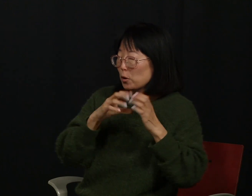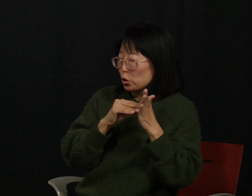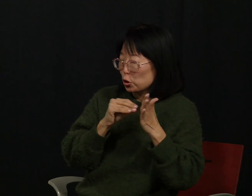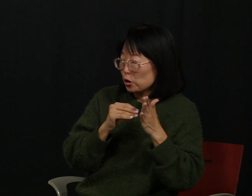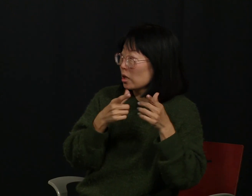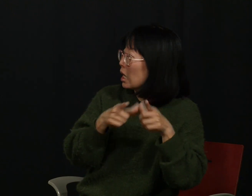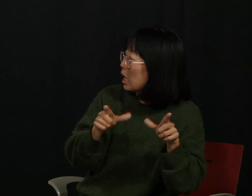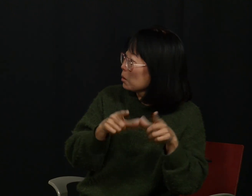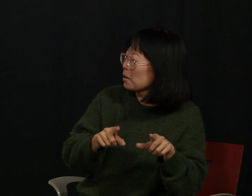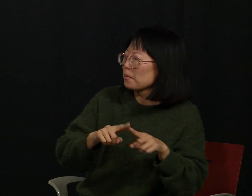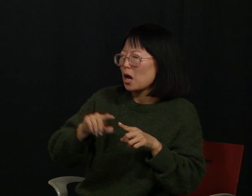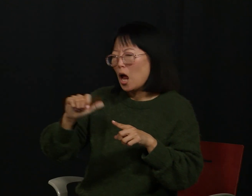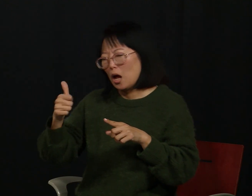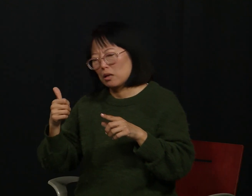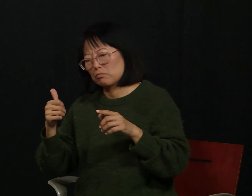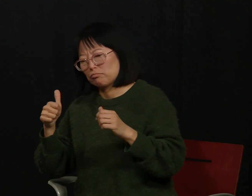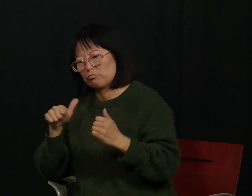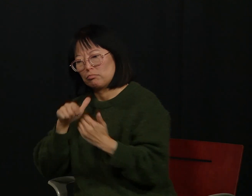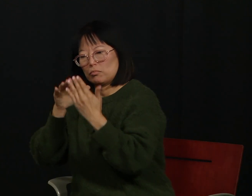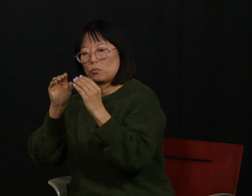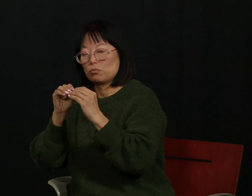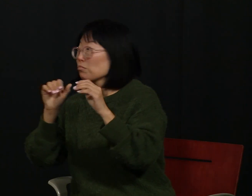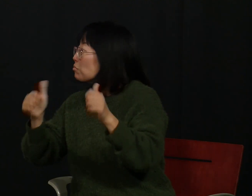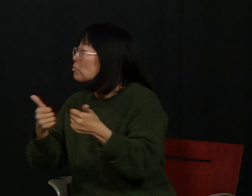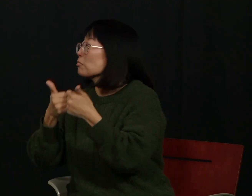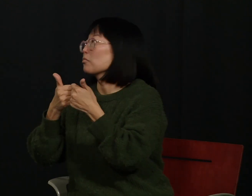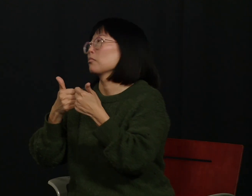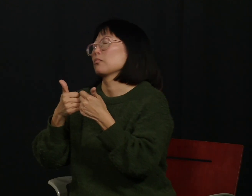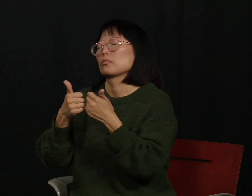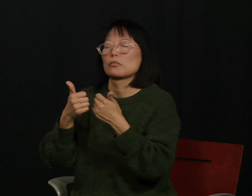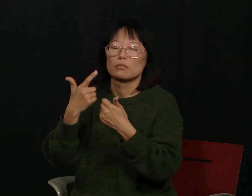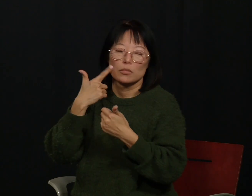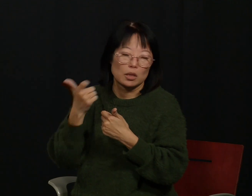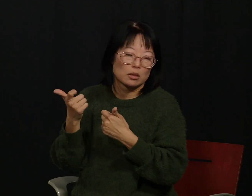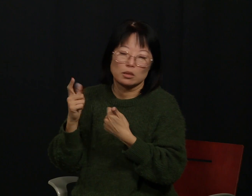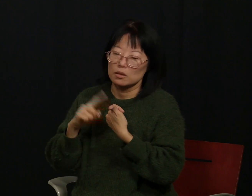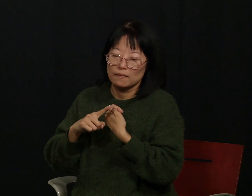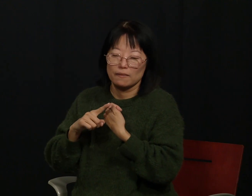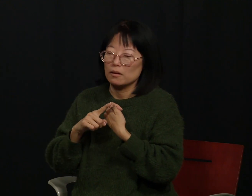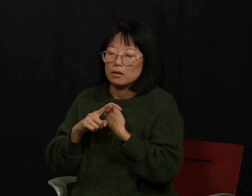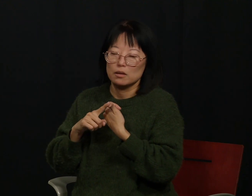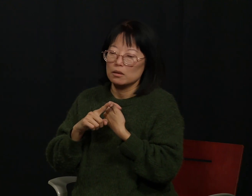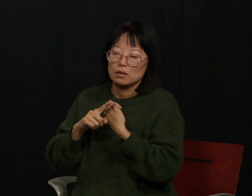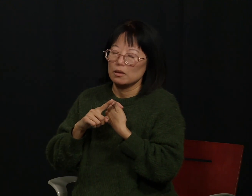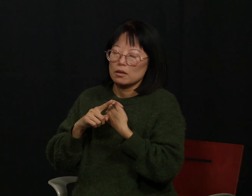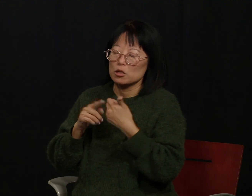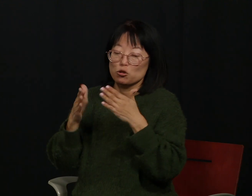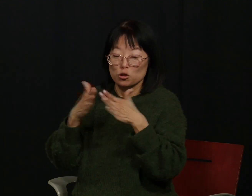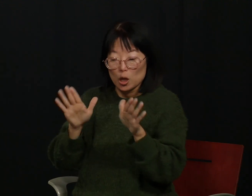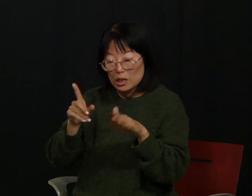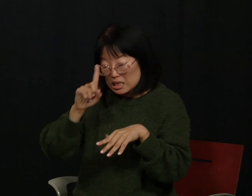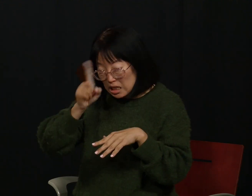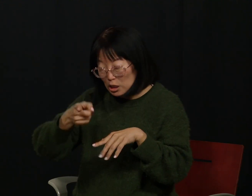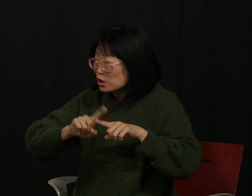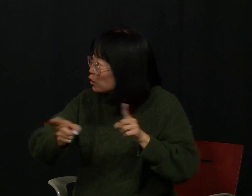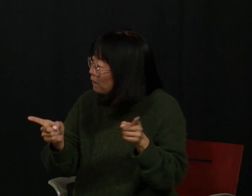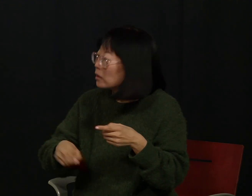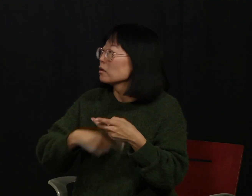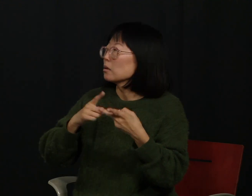problem learning language, whereas others approach it and seem to be challenged, whether it's general intelligence